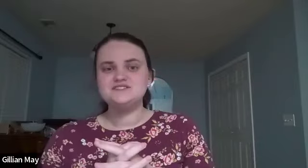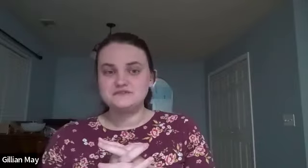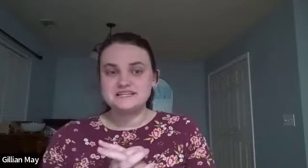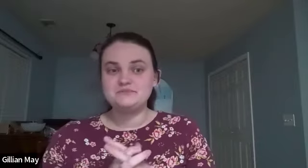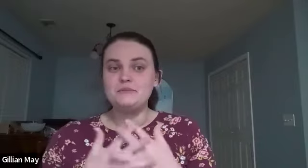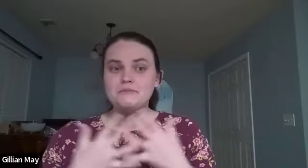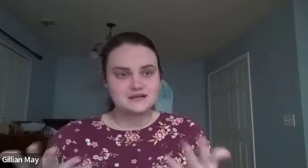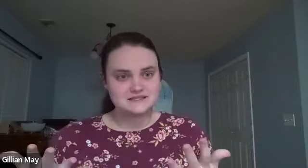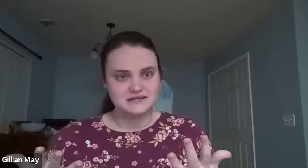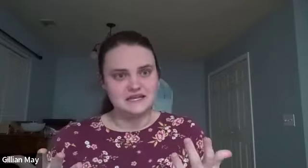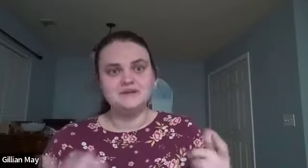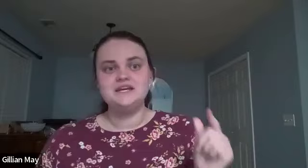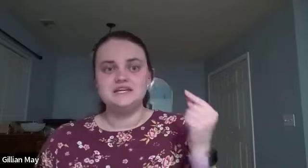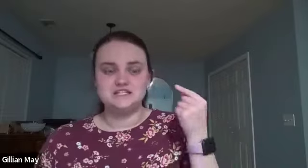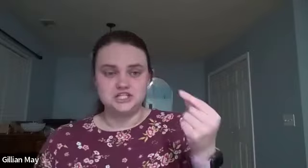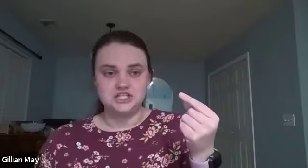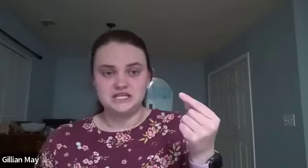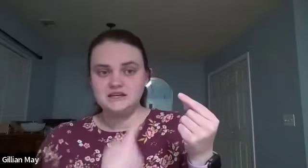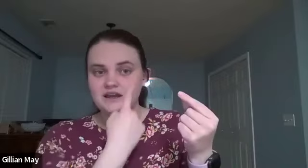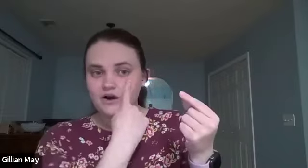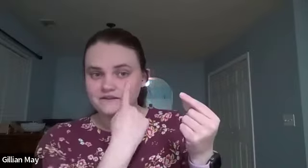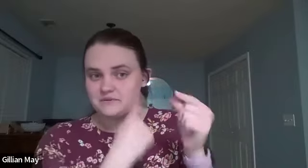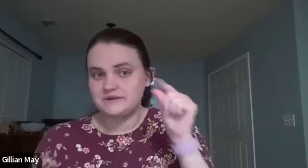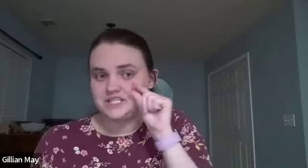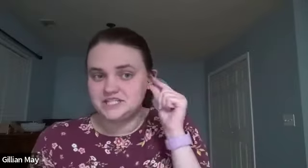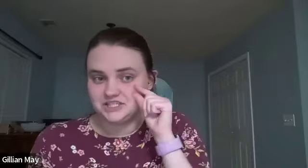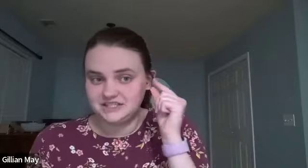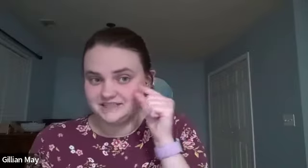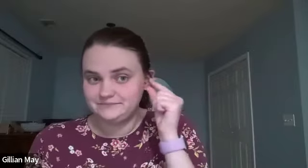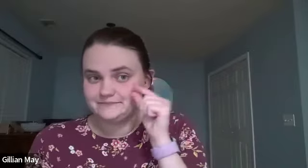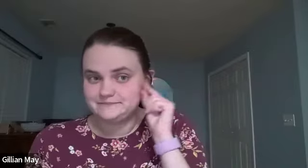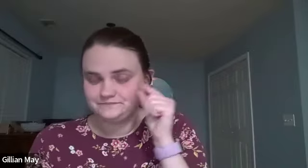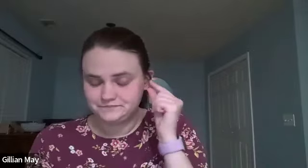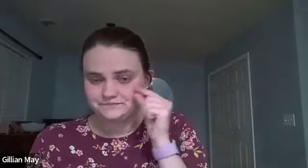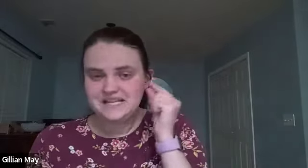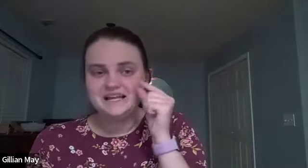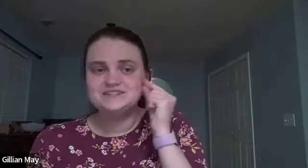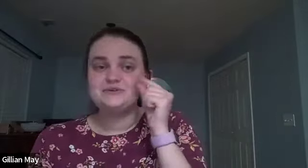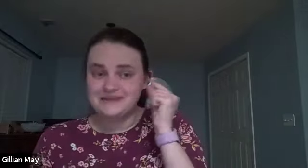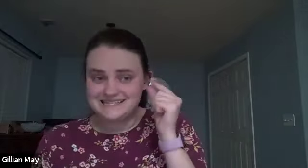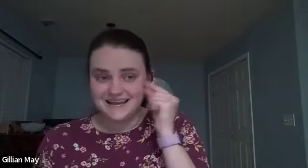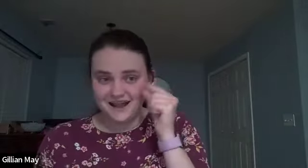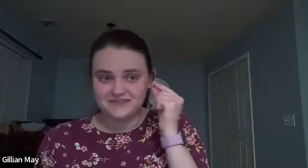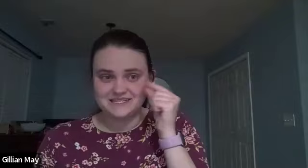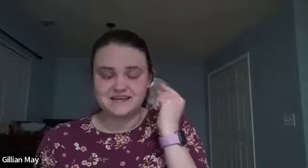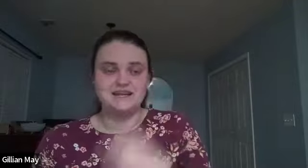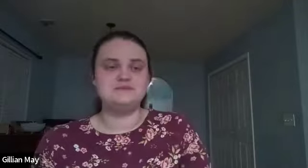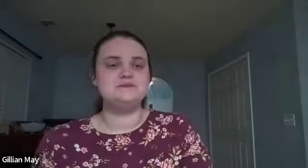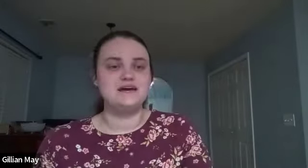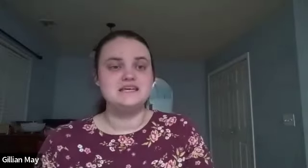for example, my sign name is a G on the top of my cheek, Jillian. And so the reason I got this sign name is because, if